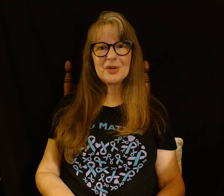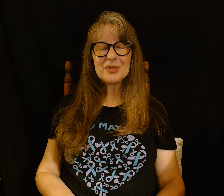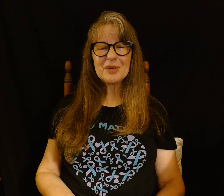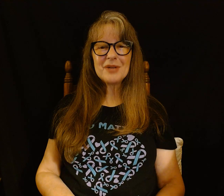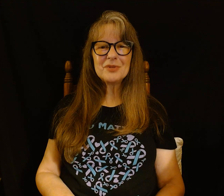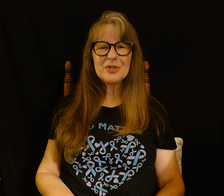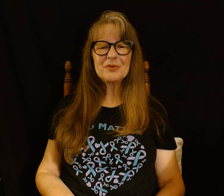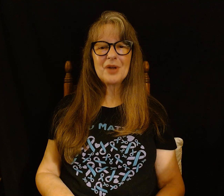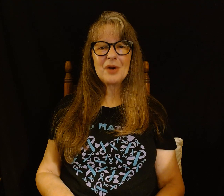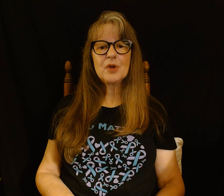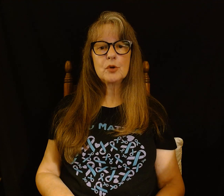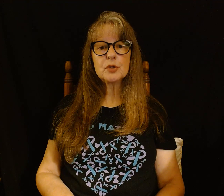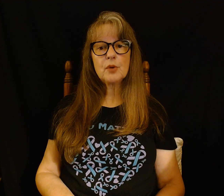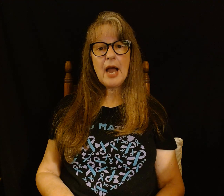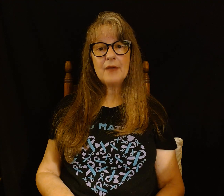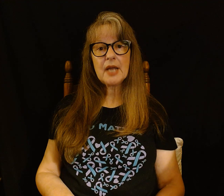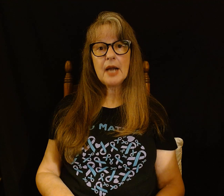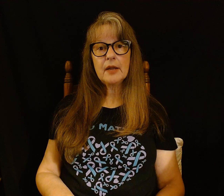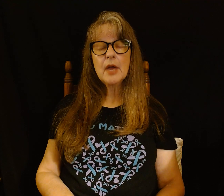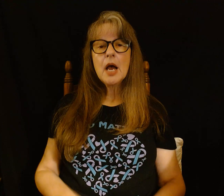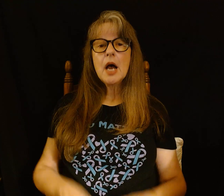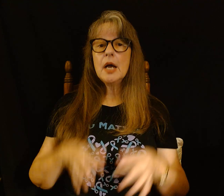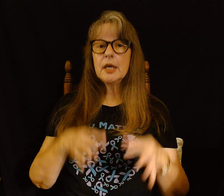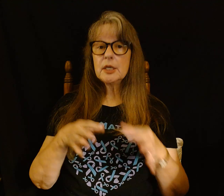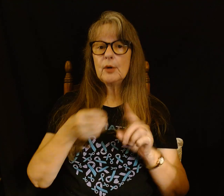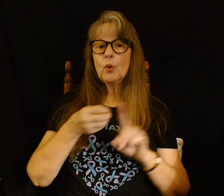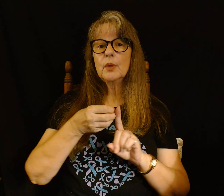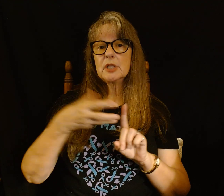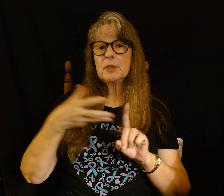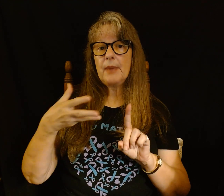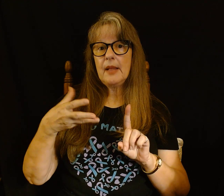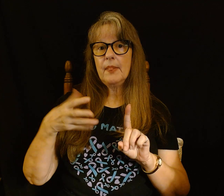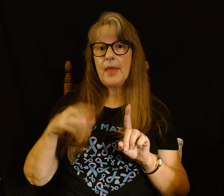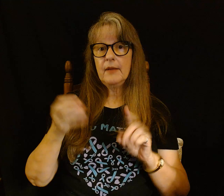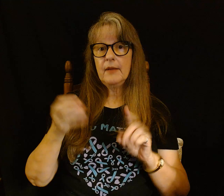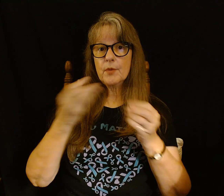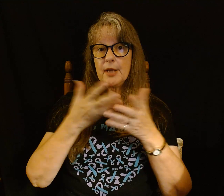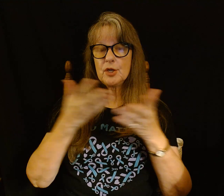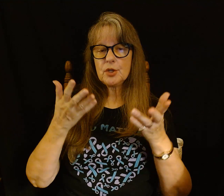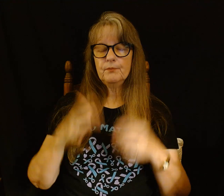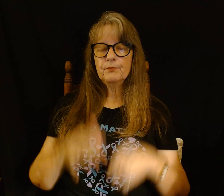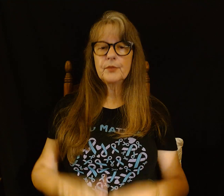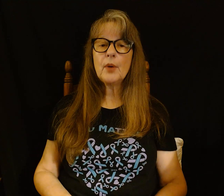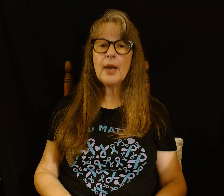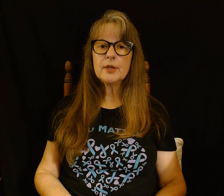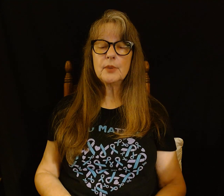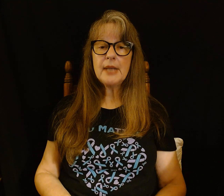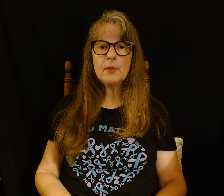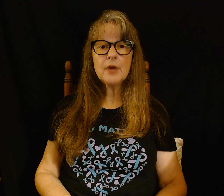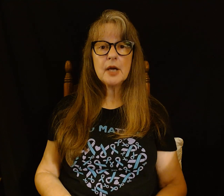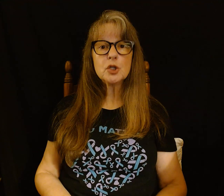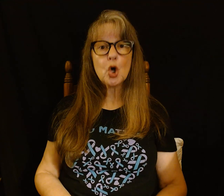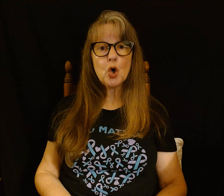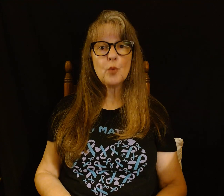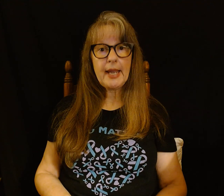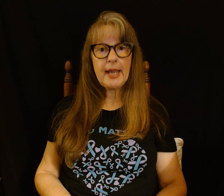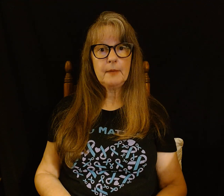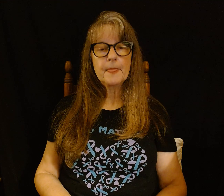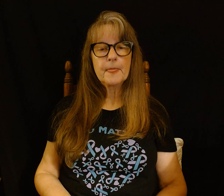sometimes you don't know. So you have to kind of explain or expand that information. Okay, so now we've got dull pain.